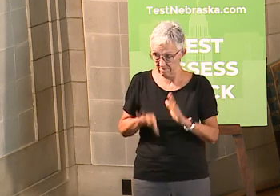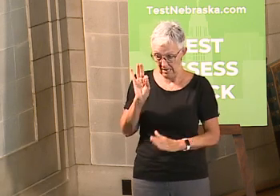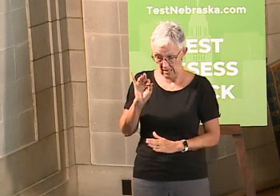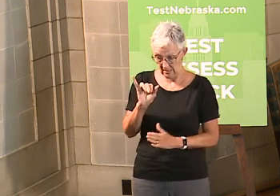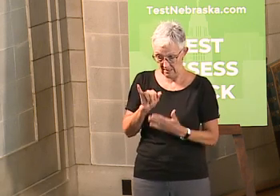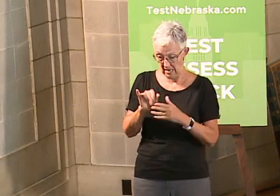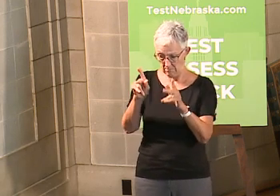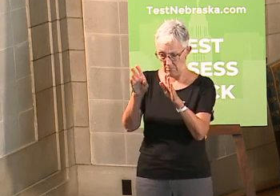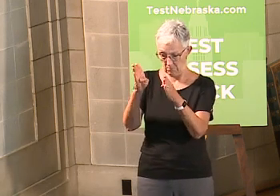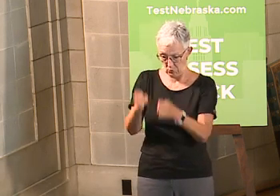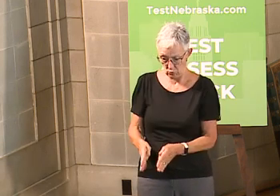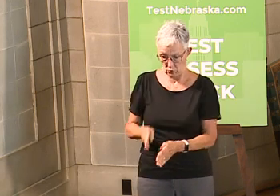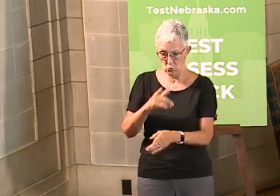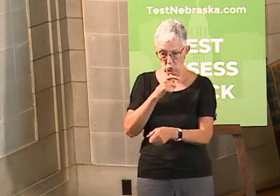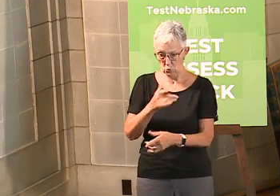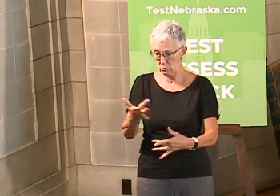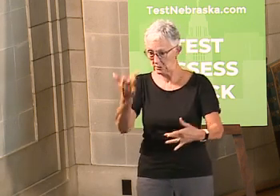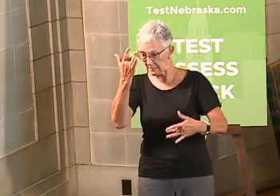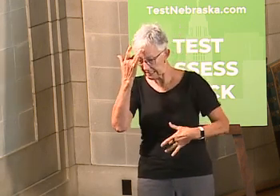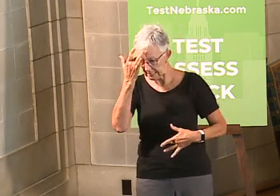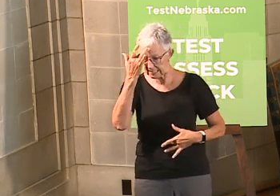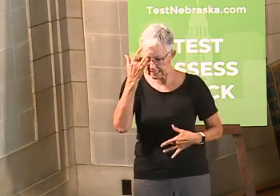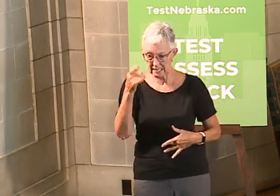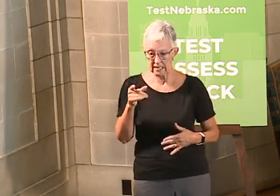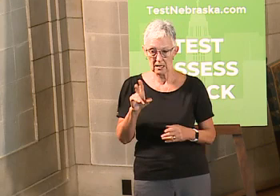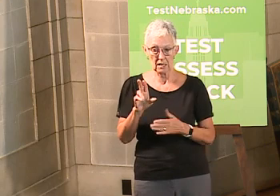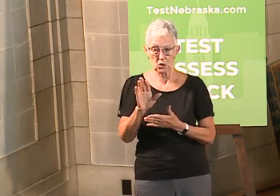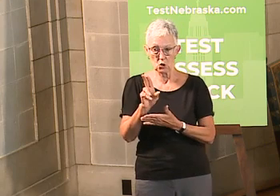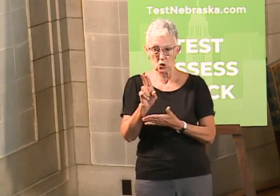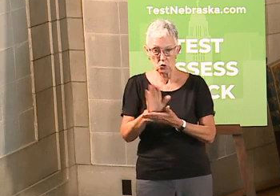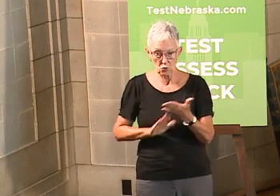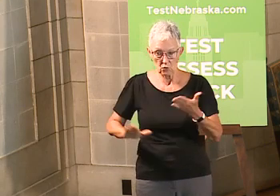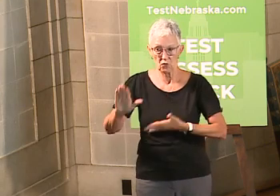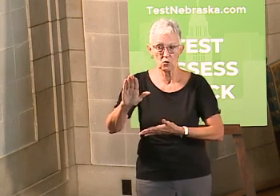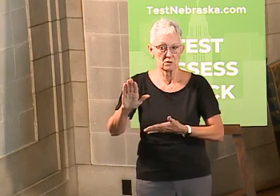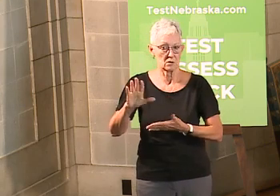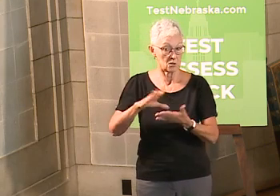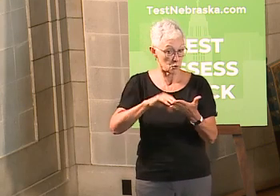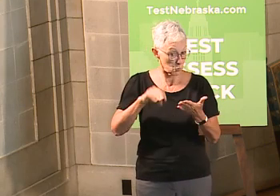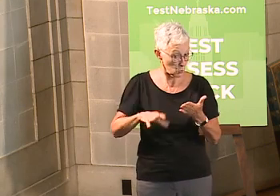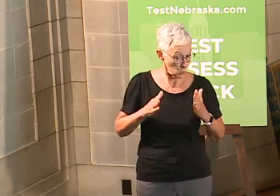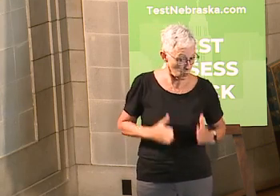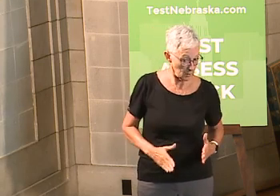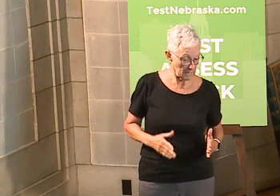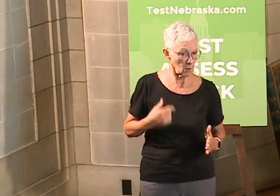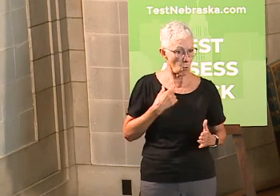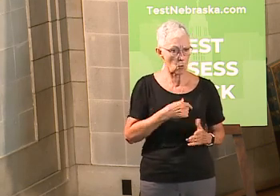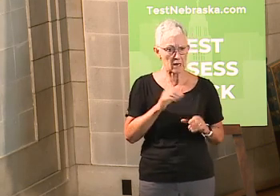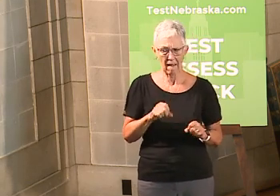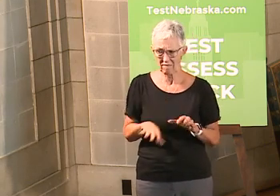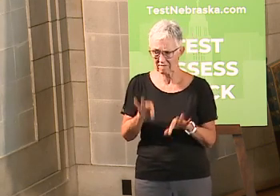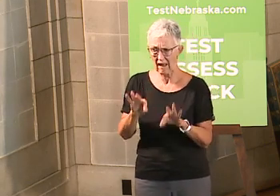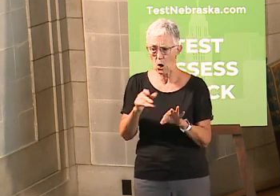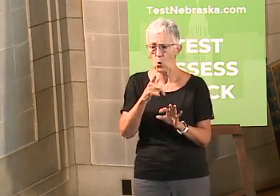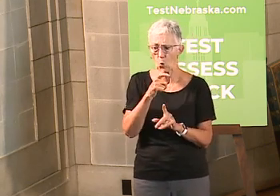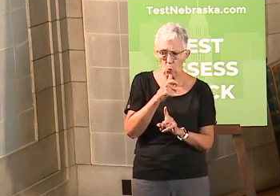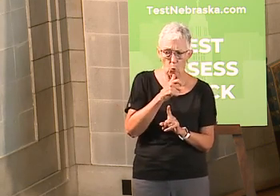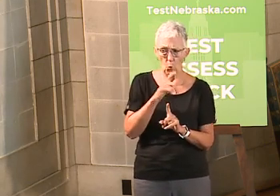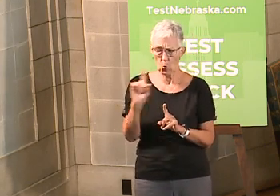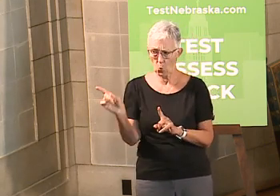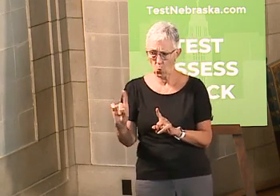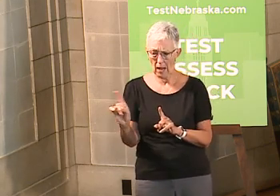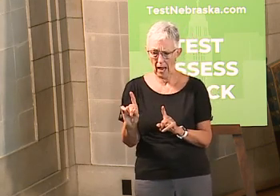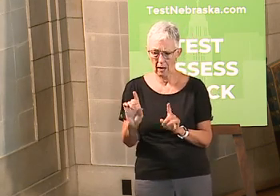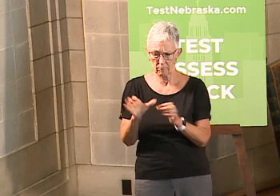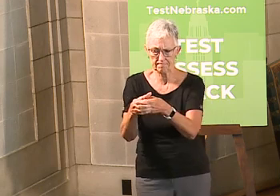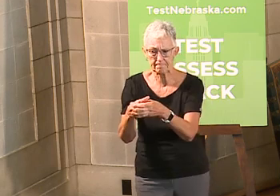say, university students and take the steps to mitigate that, that also gives us confidence that we can control this. So again, at the end of the day, this is about making sure